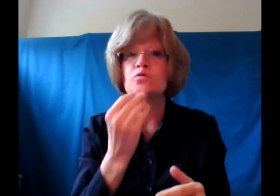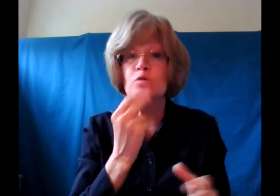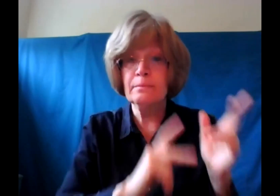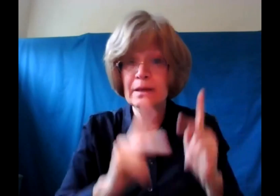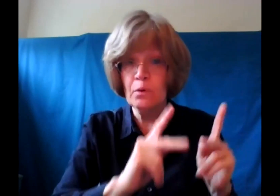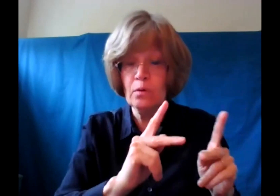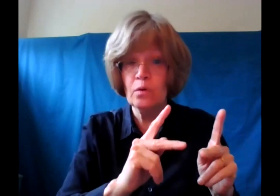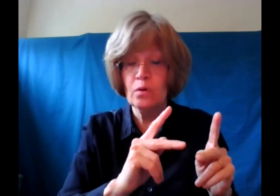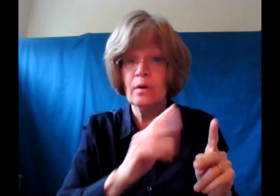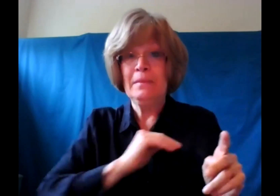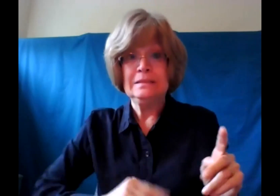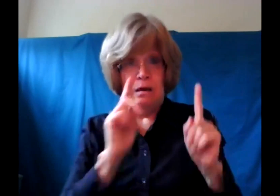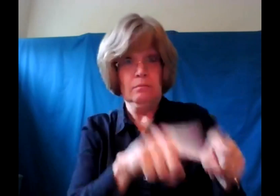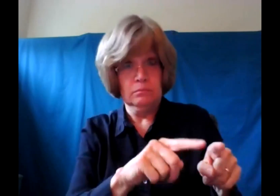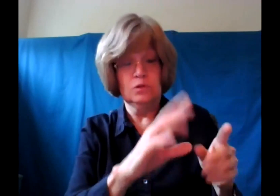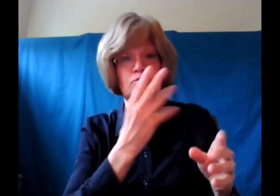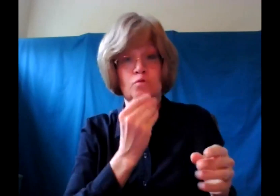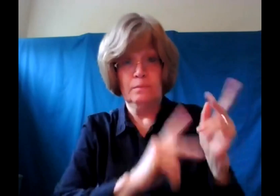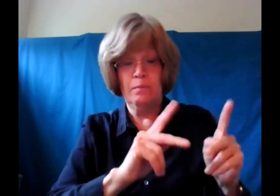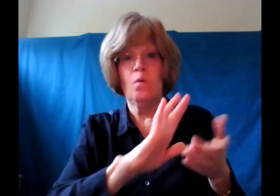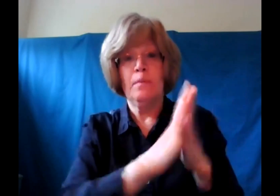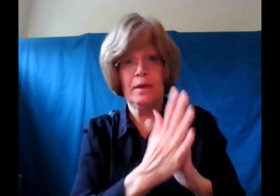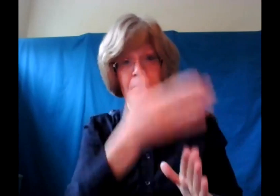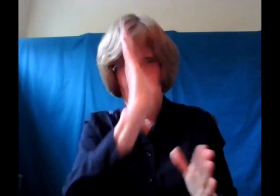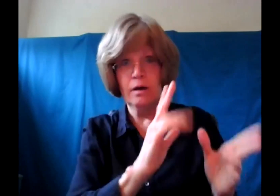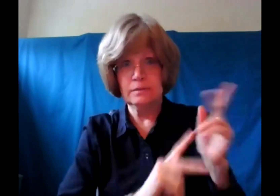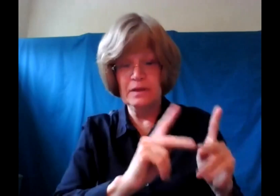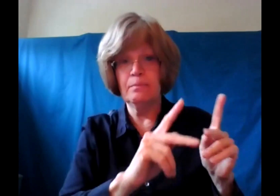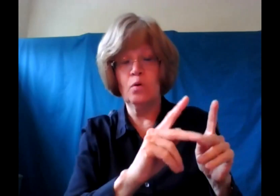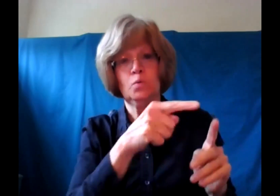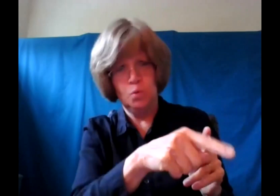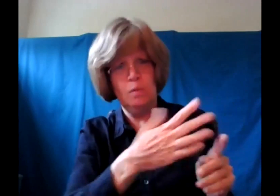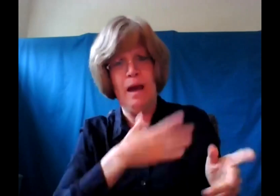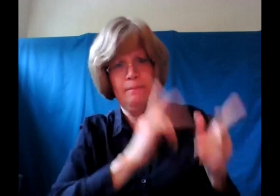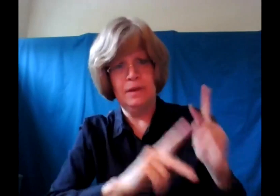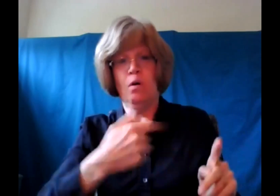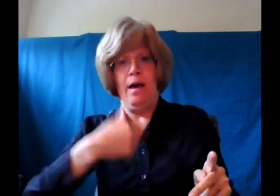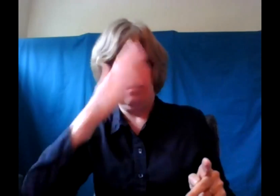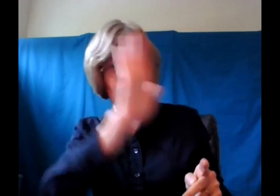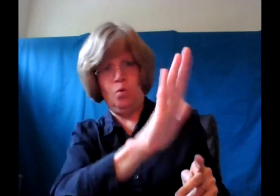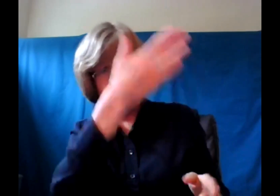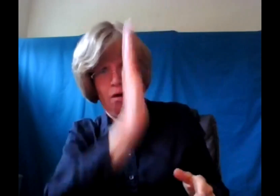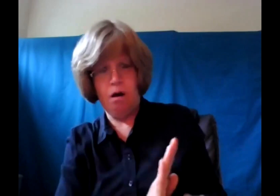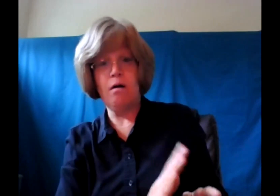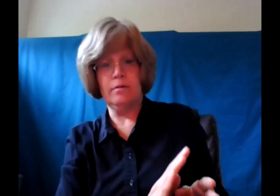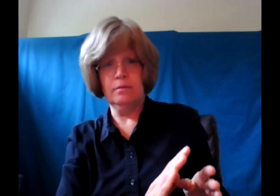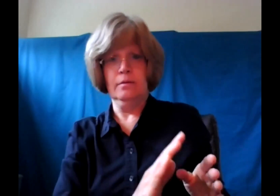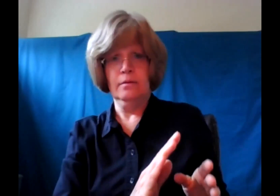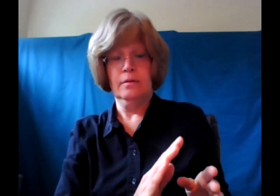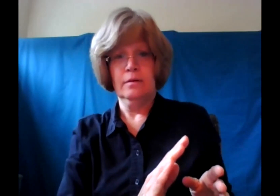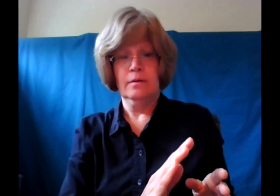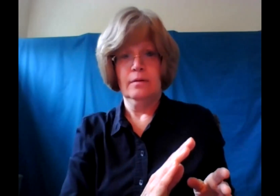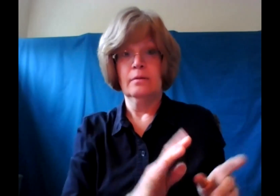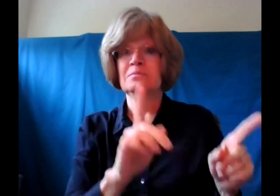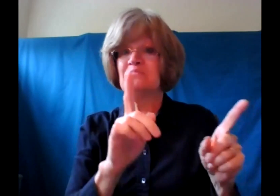the Messiah coming to them and how they would be God's people. You would be my people and I will be your God.